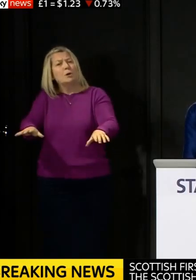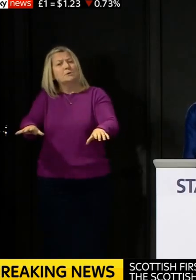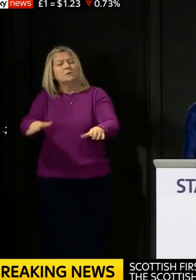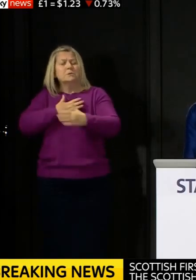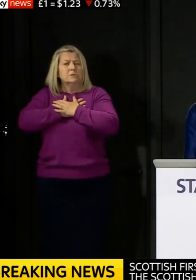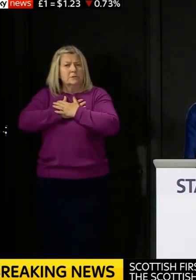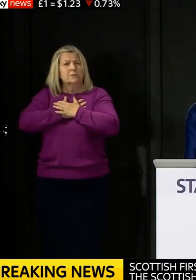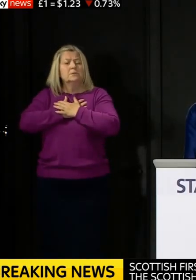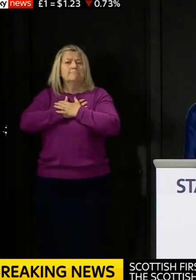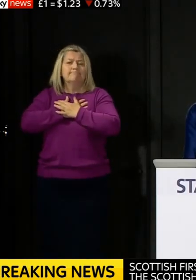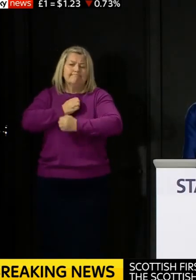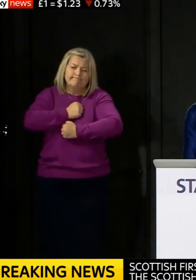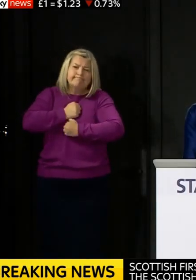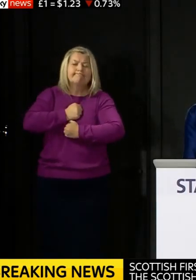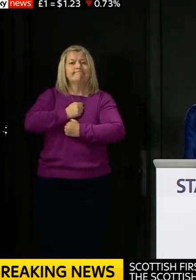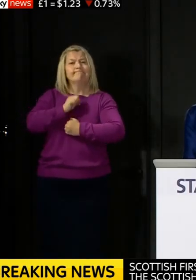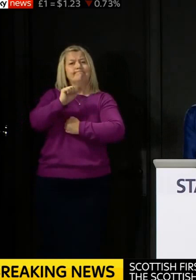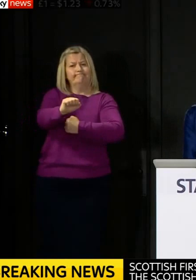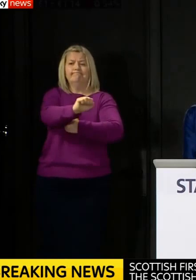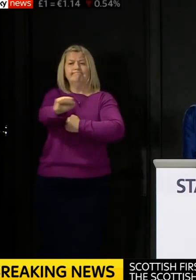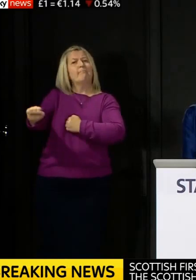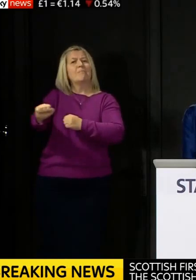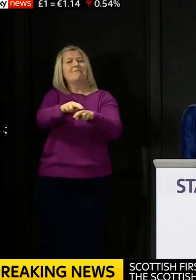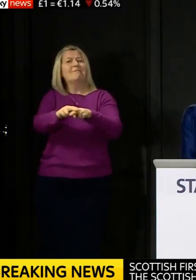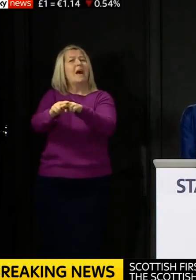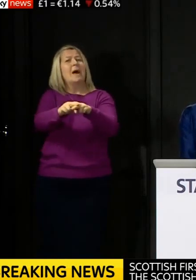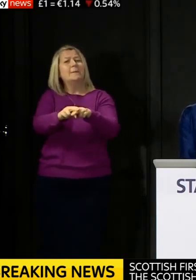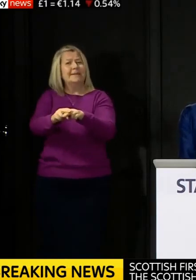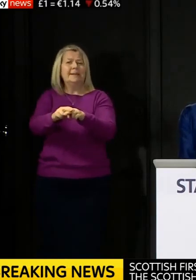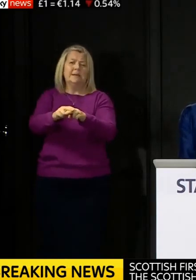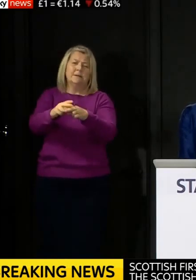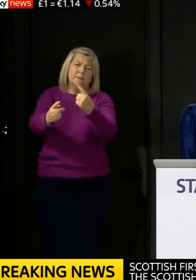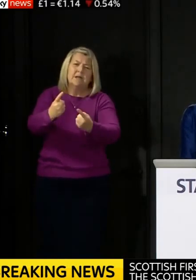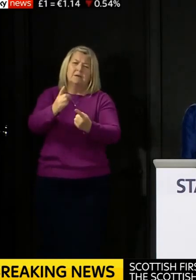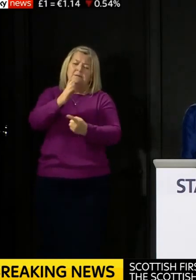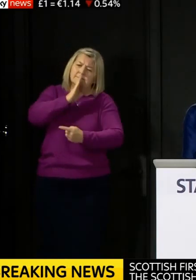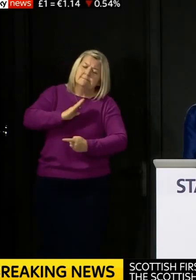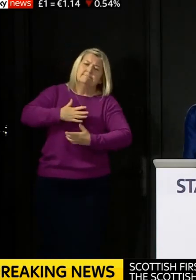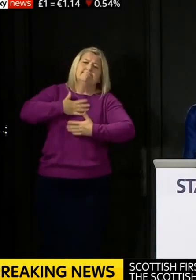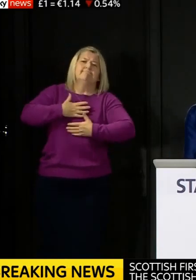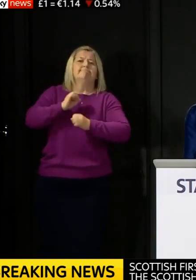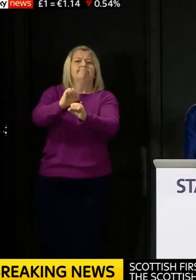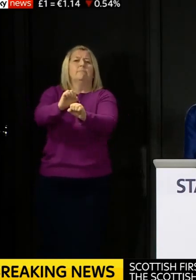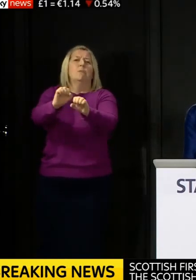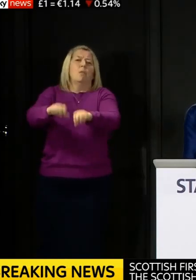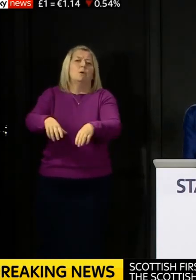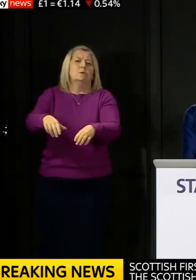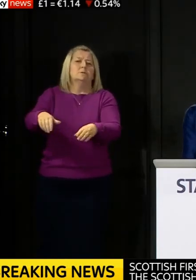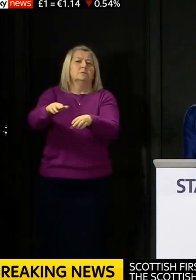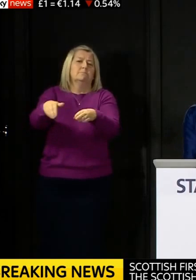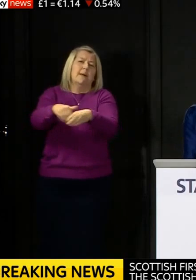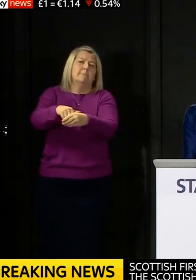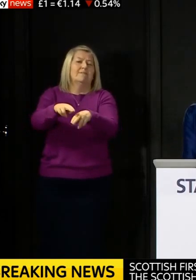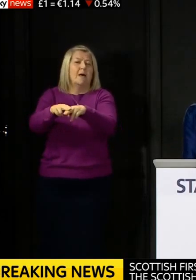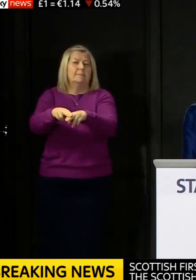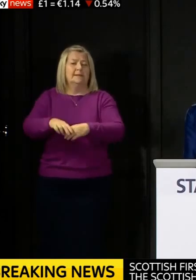ones. And I want to send again today my deepest condolences to everyone who is grieving as a result of this virus. I also